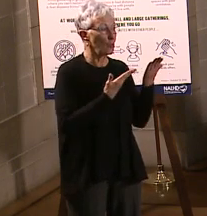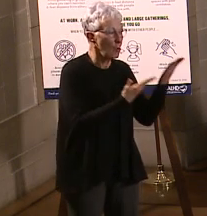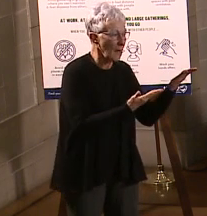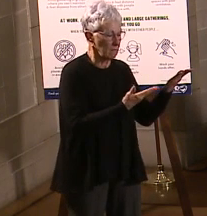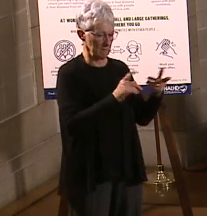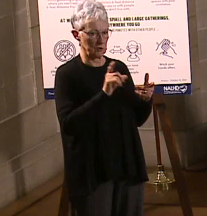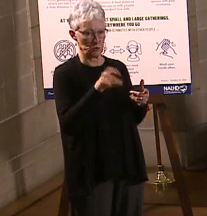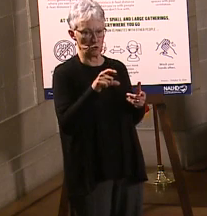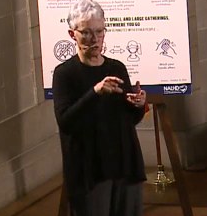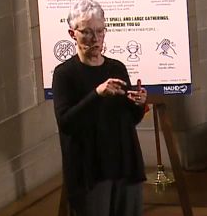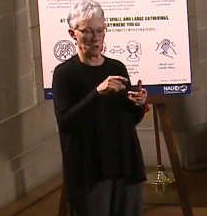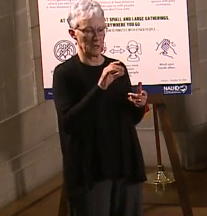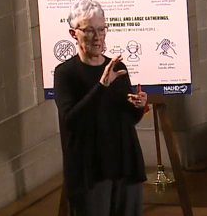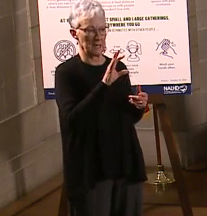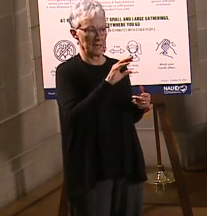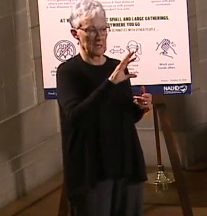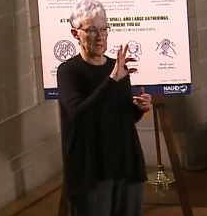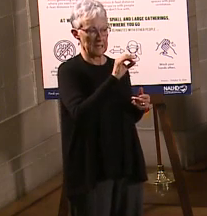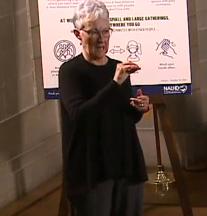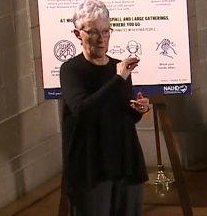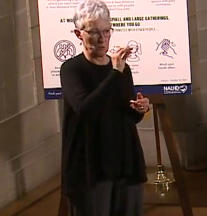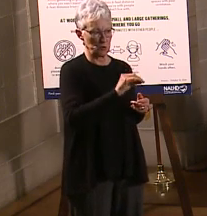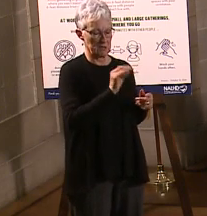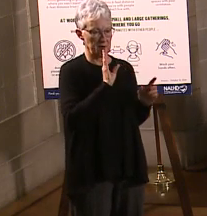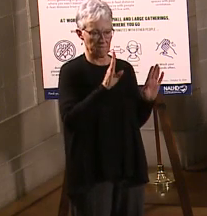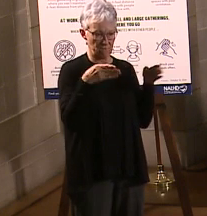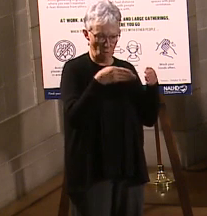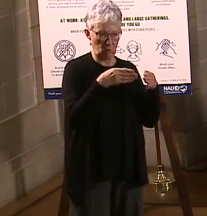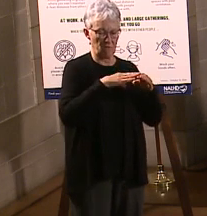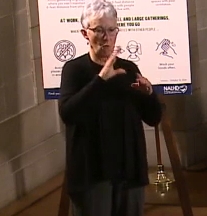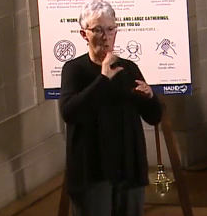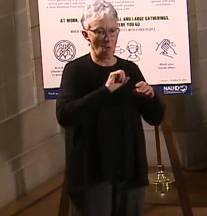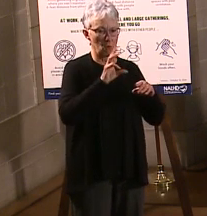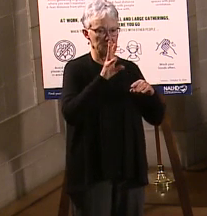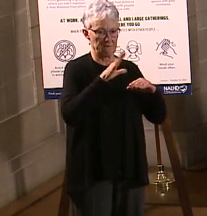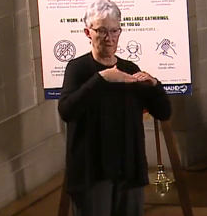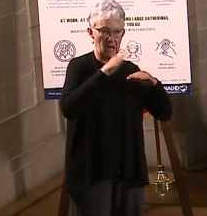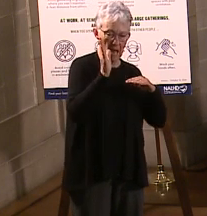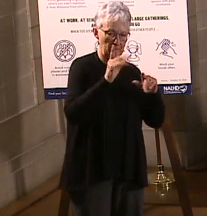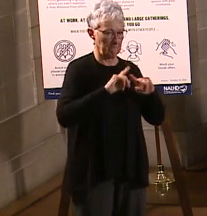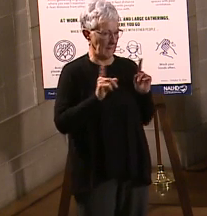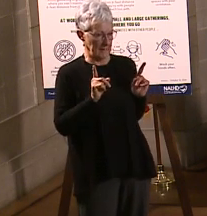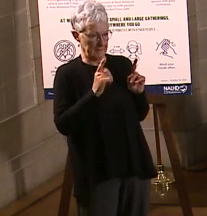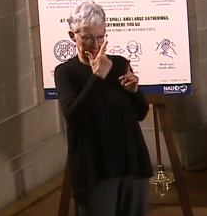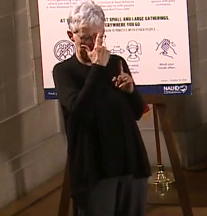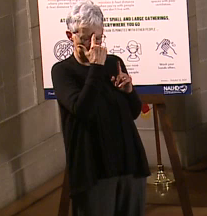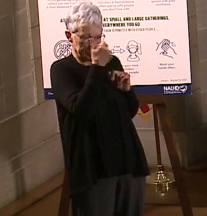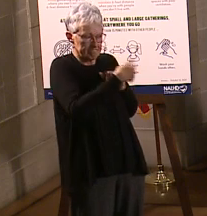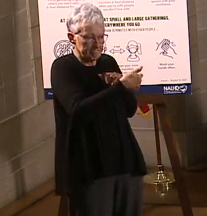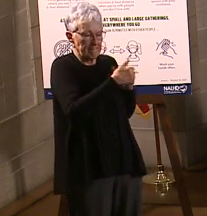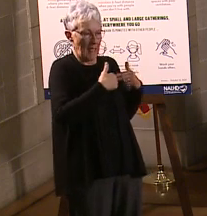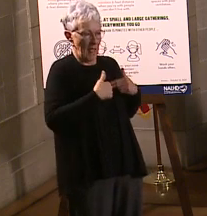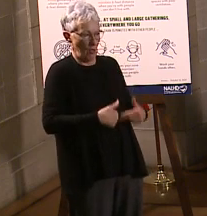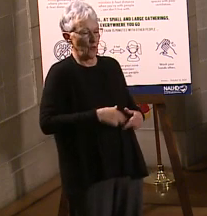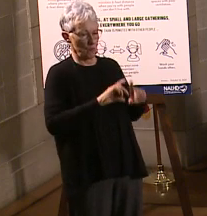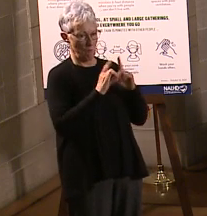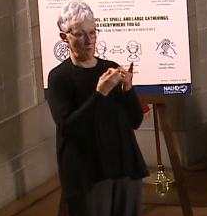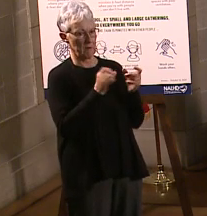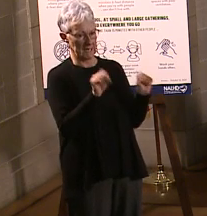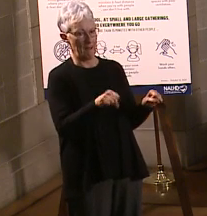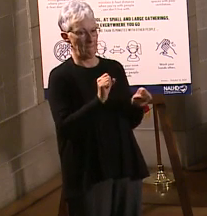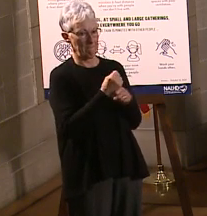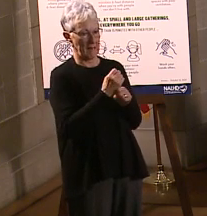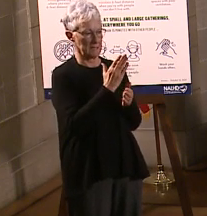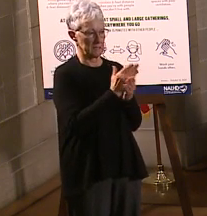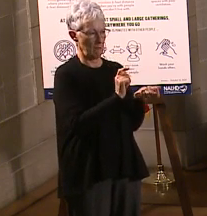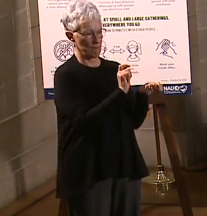or older, but it's going to be up to the local health director. So I would just say, go to the website, look at our, you the vaccine website, and you'll be able to see that, you know, get that list of